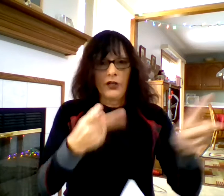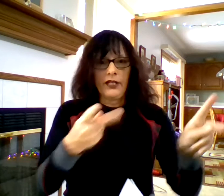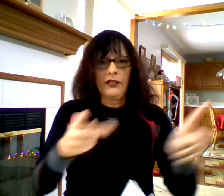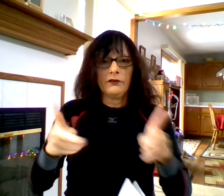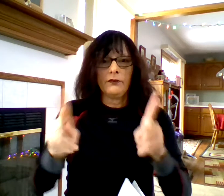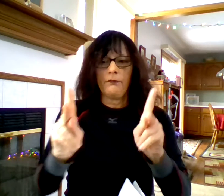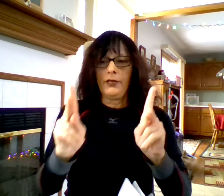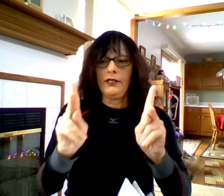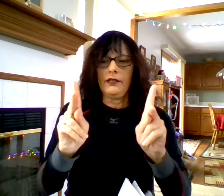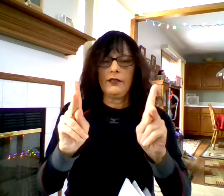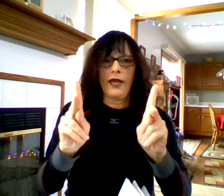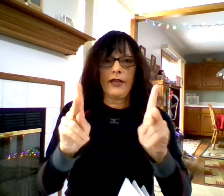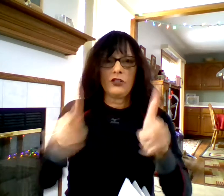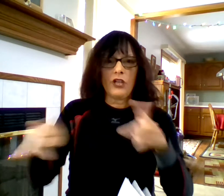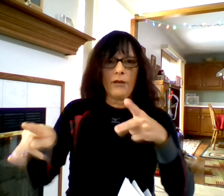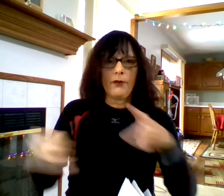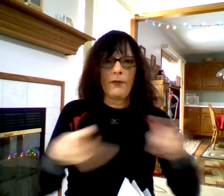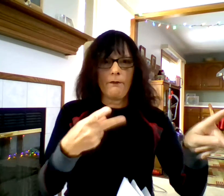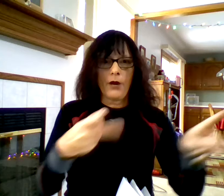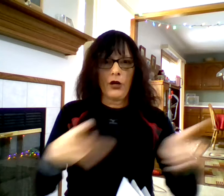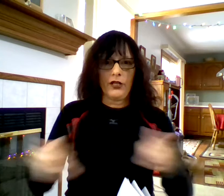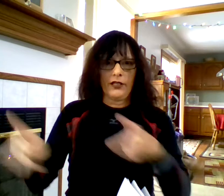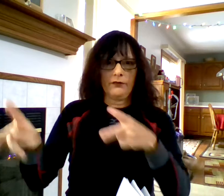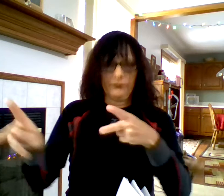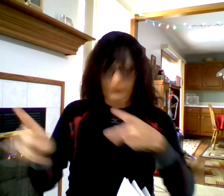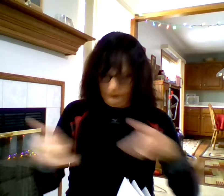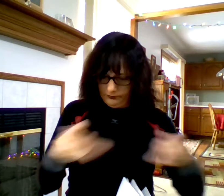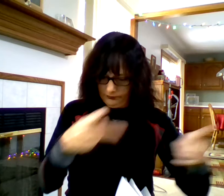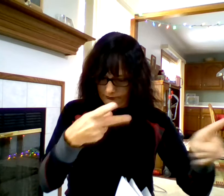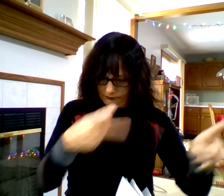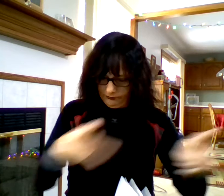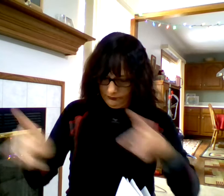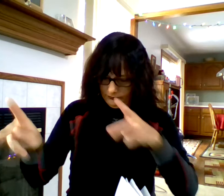Party, P hand shape, party.